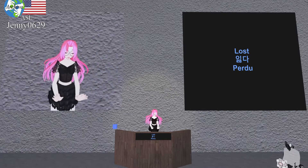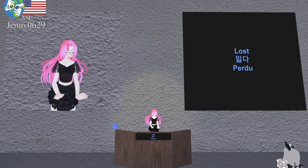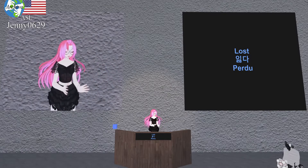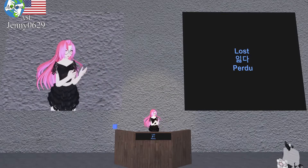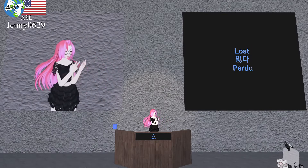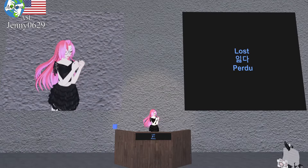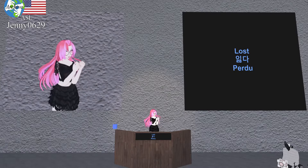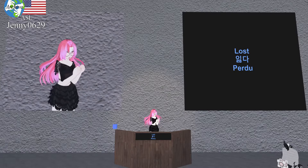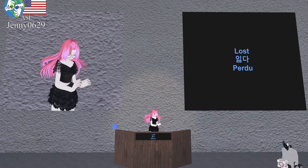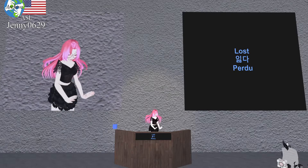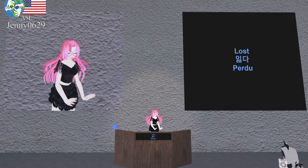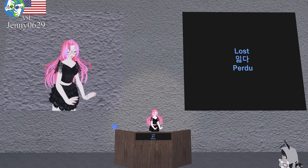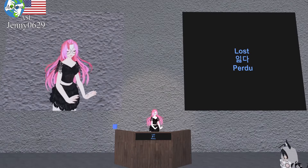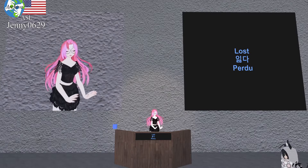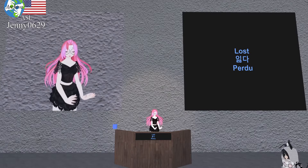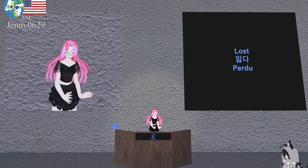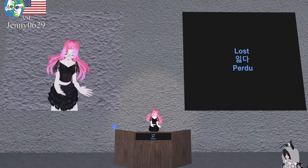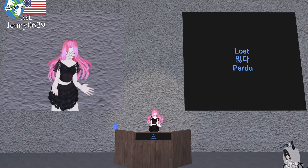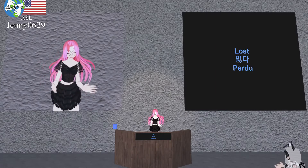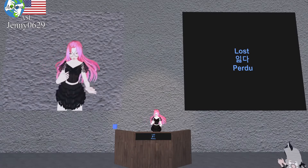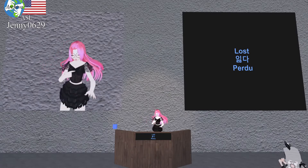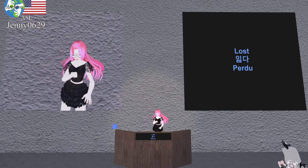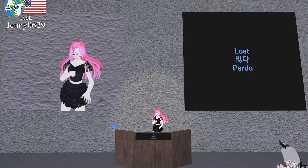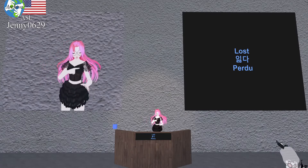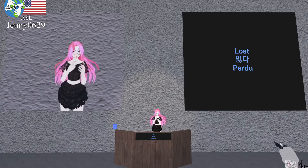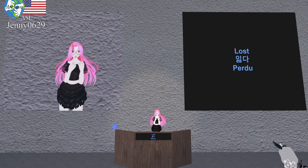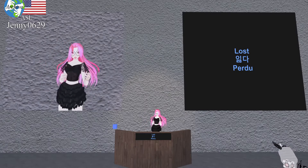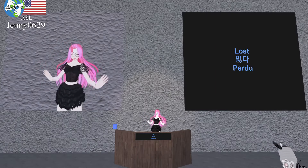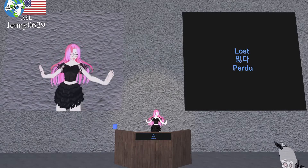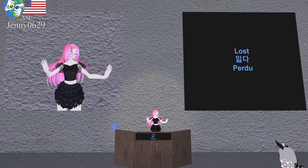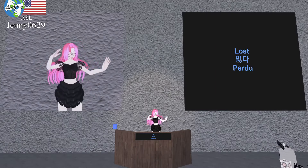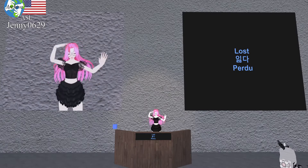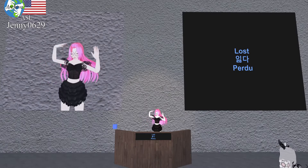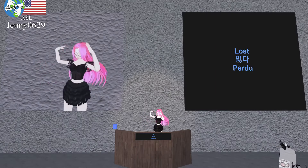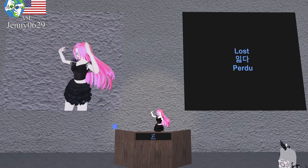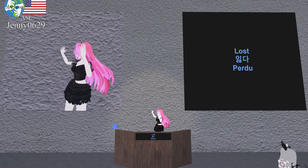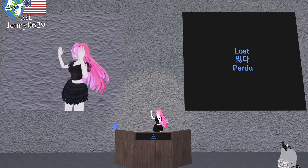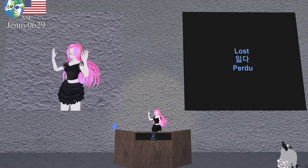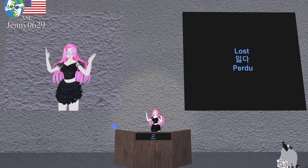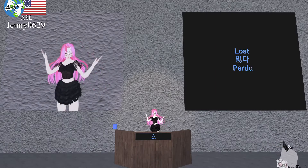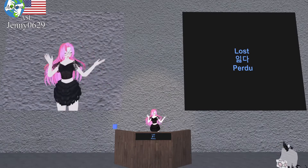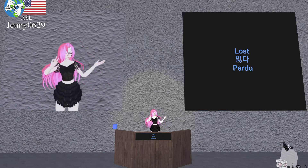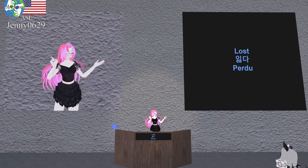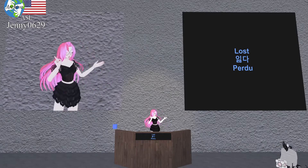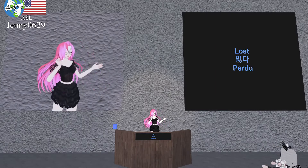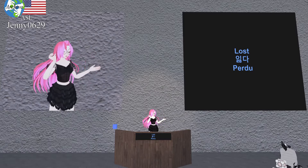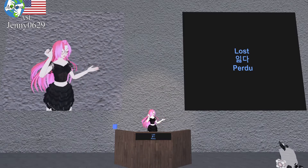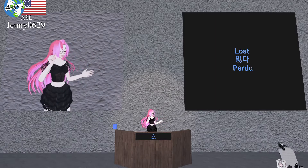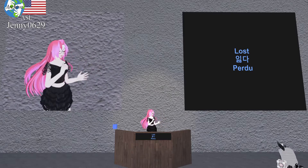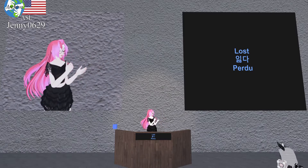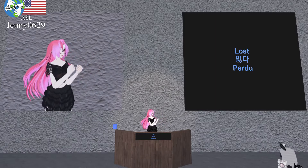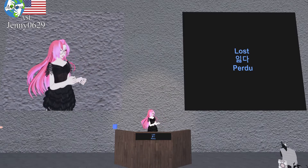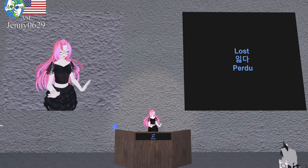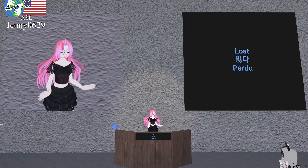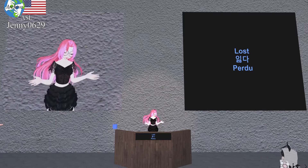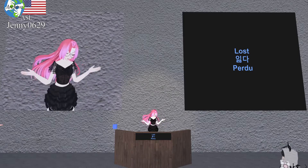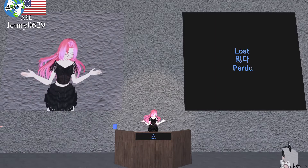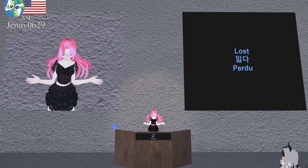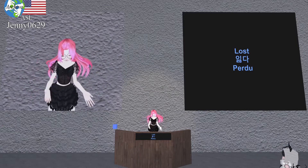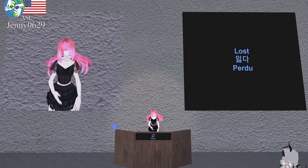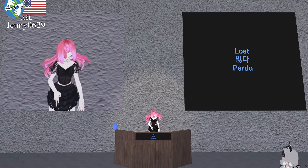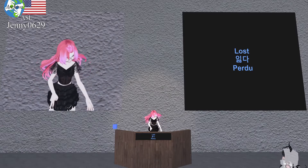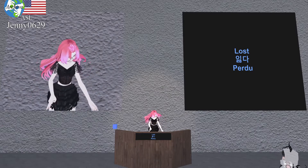So you can't have it anymore. You lost it. But like I said, this could also be like, I'm lost. Like, where's the adult? I need an adult. I'm